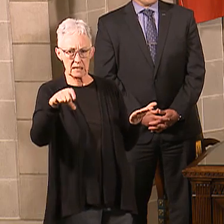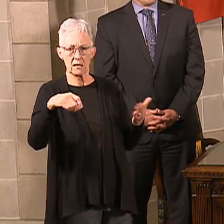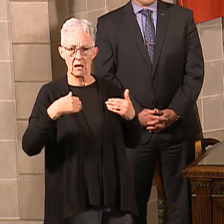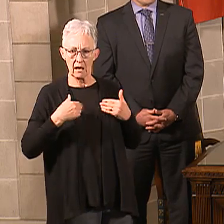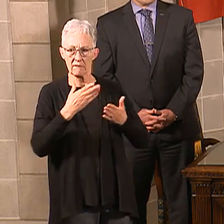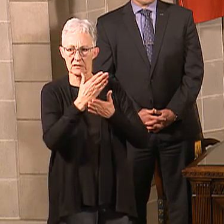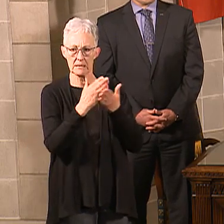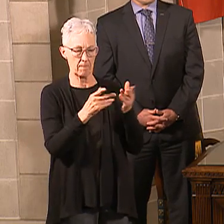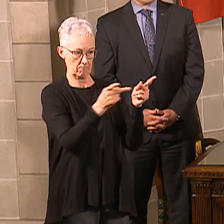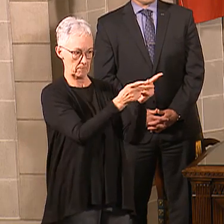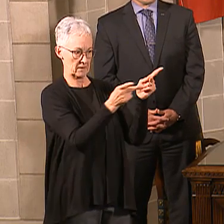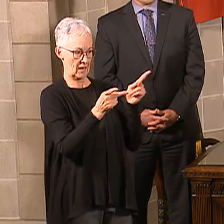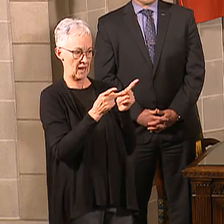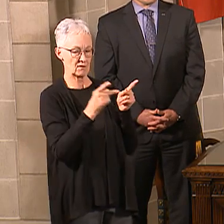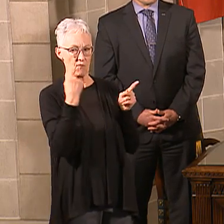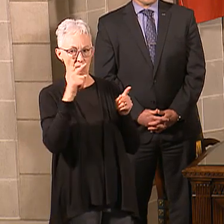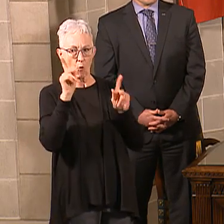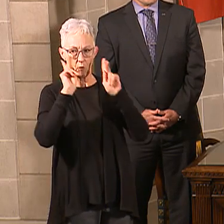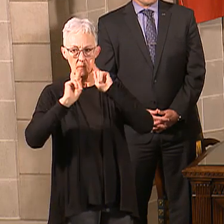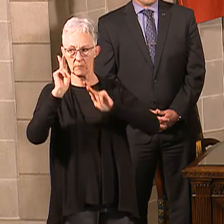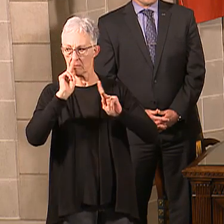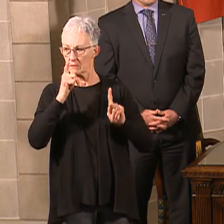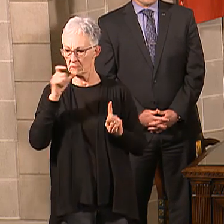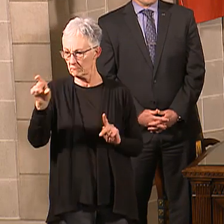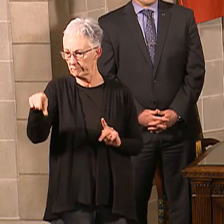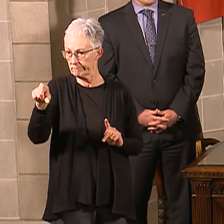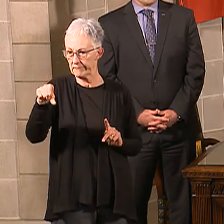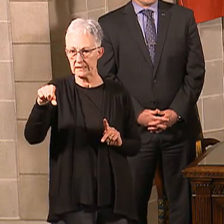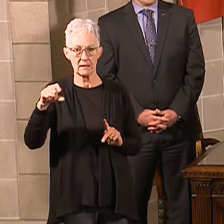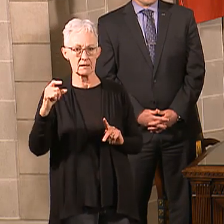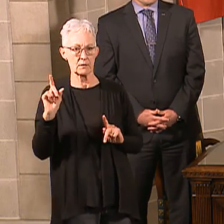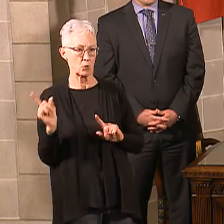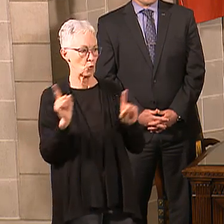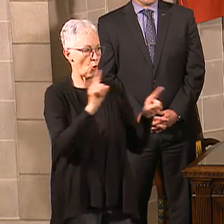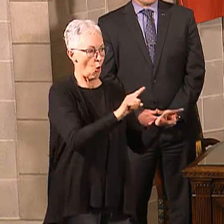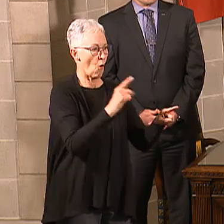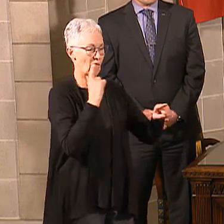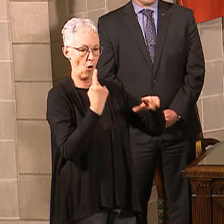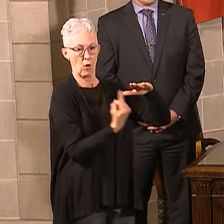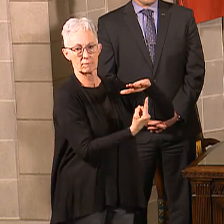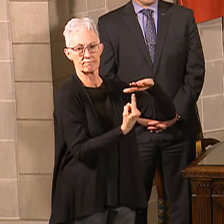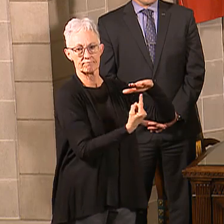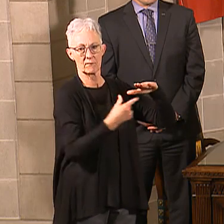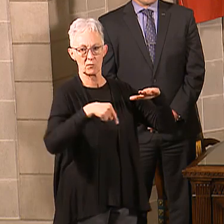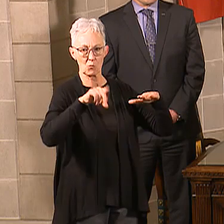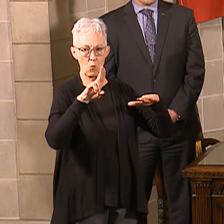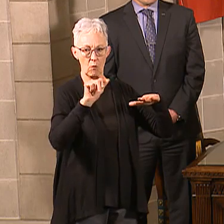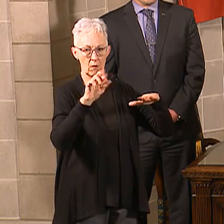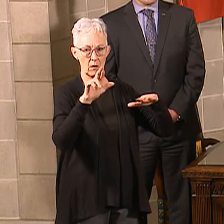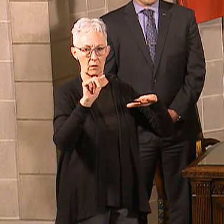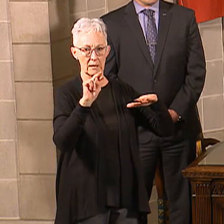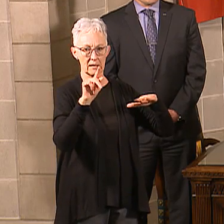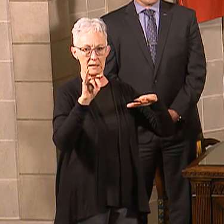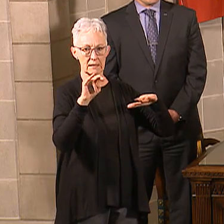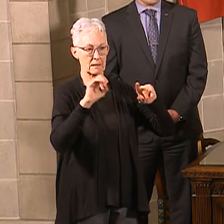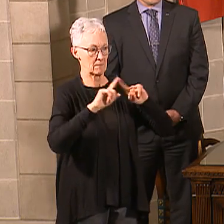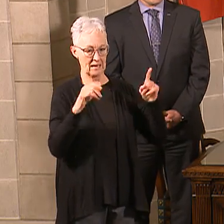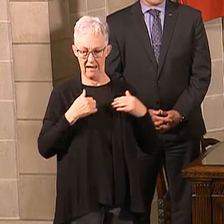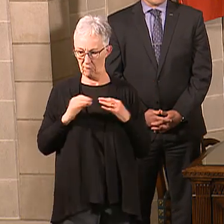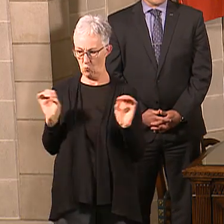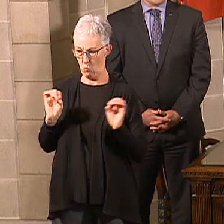space, and we're working with a number of different issues. When we have more information on that, we will share that, but that is something that is a work in process right